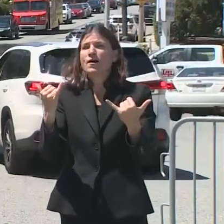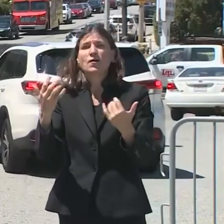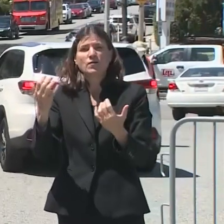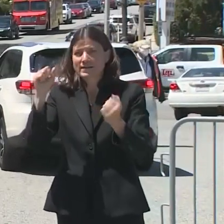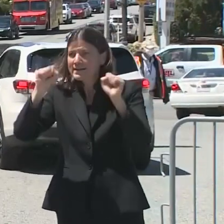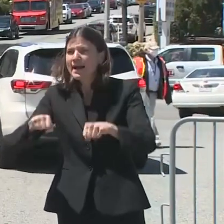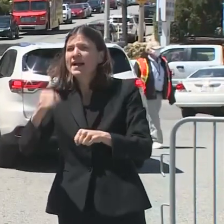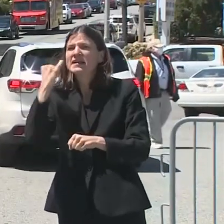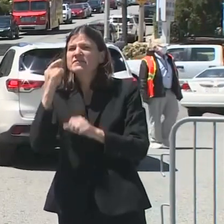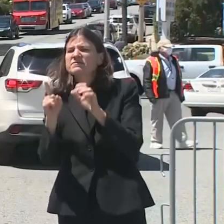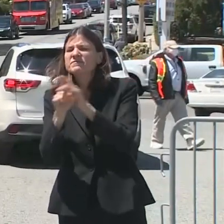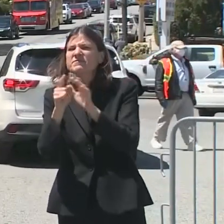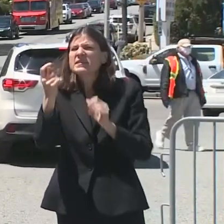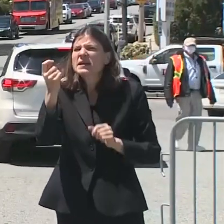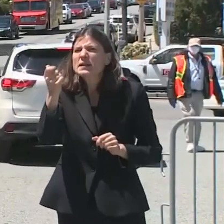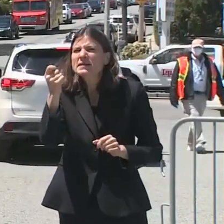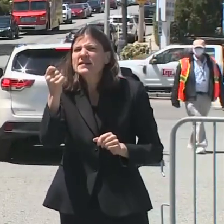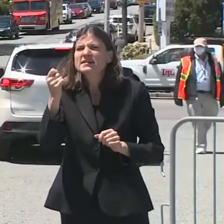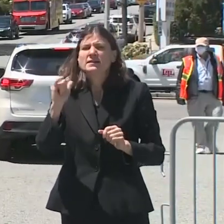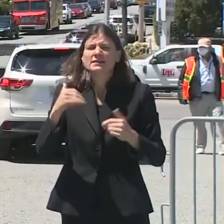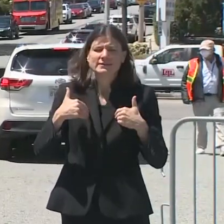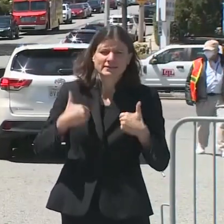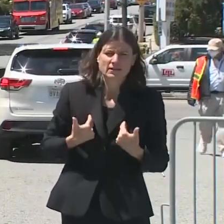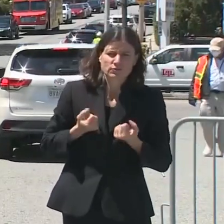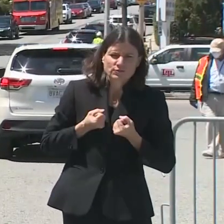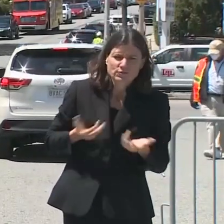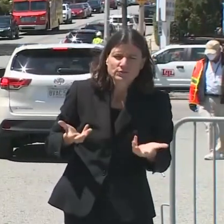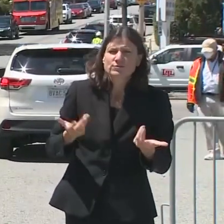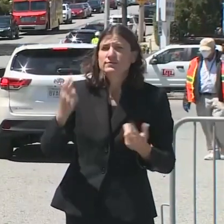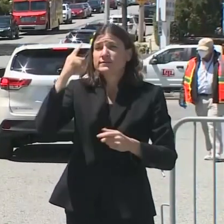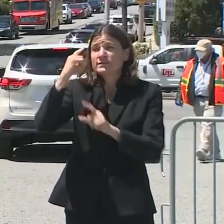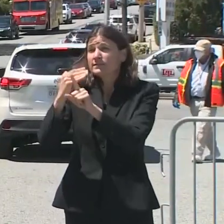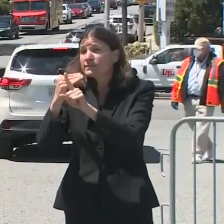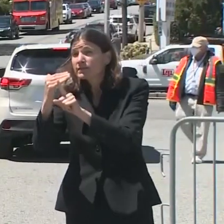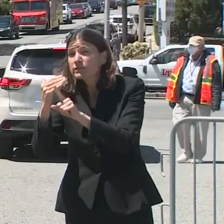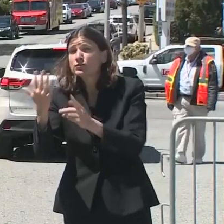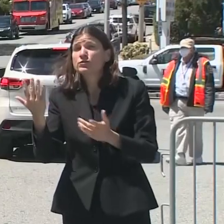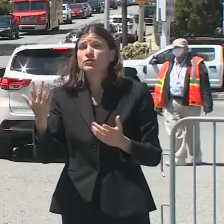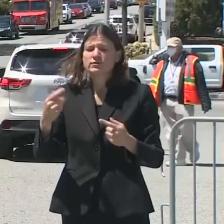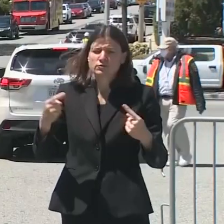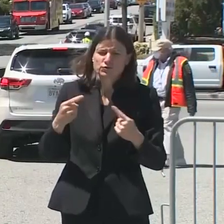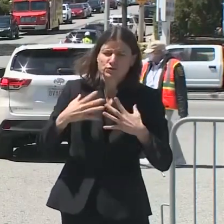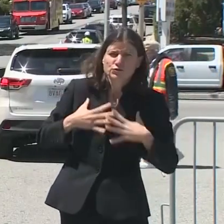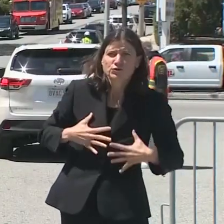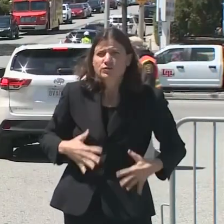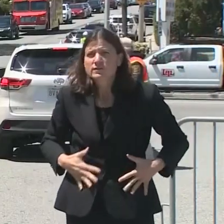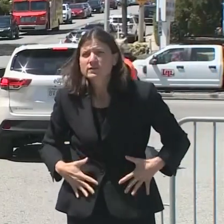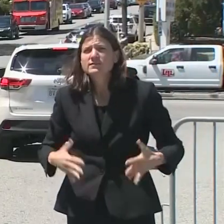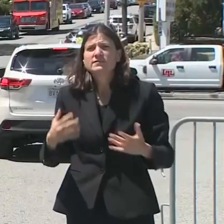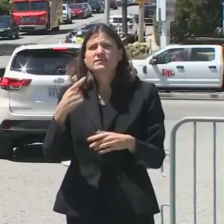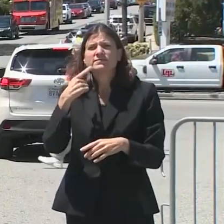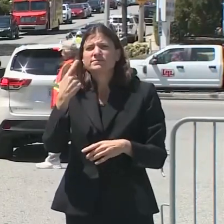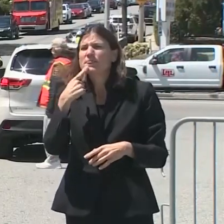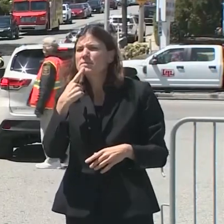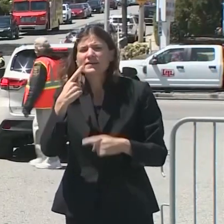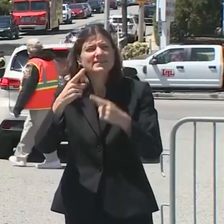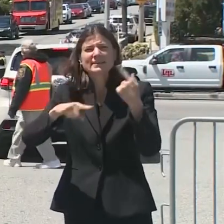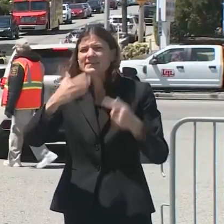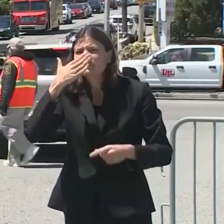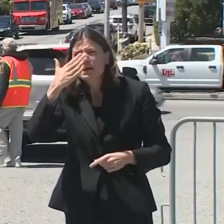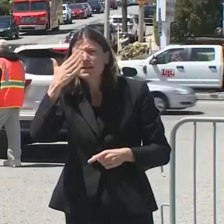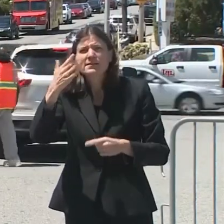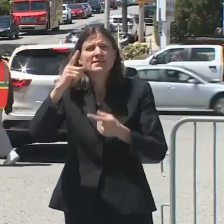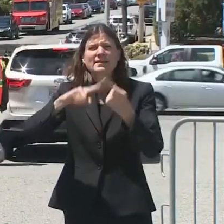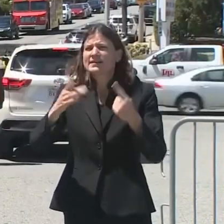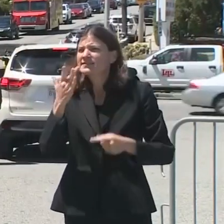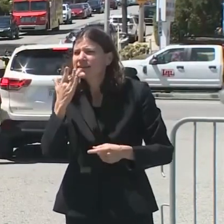illness, fatigue, sore throat, headache, body aches, or a new loss of sense or of taste or smell.